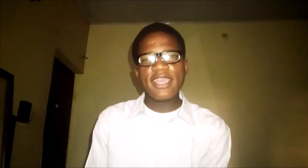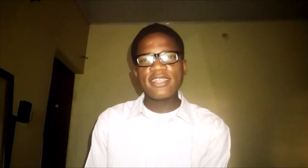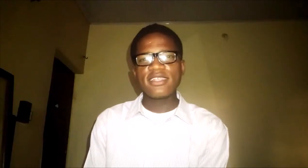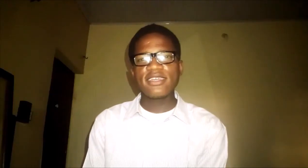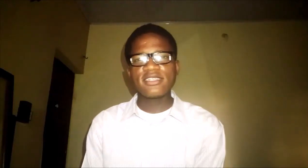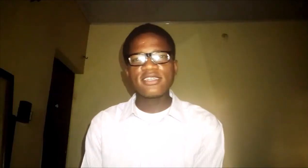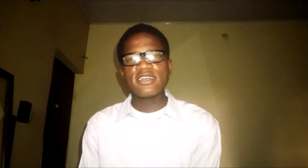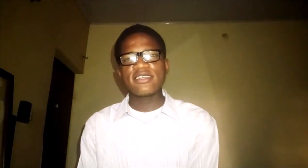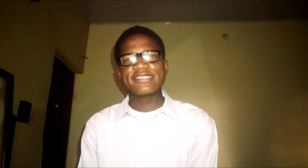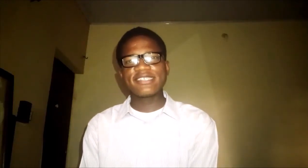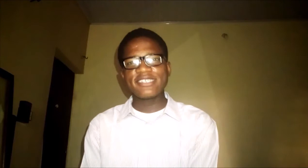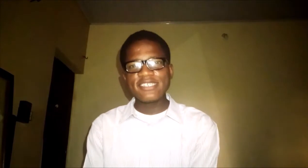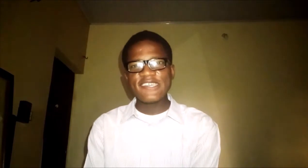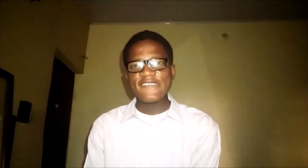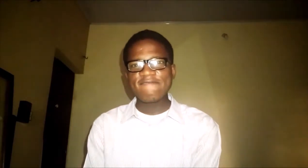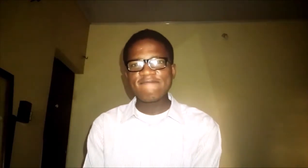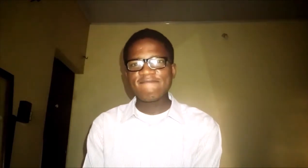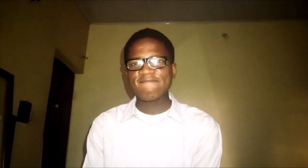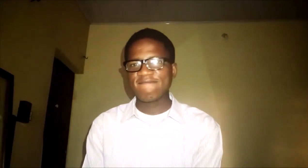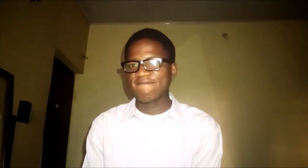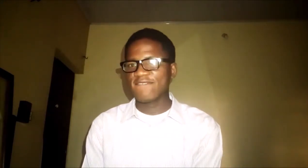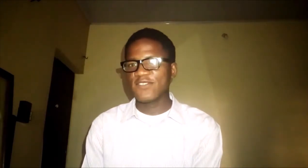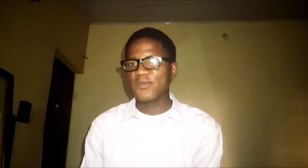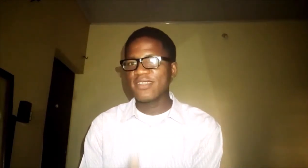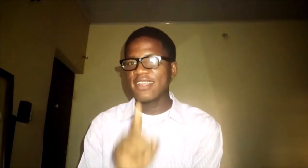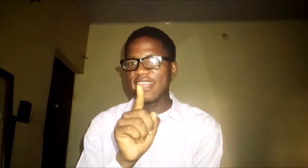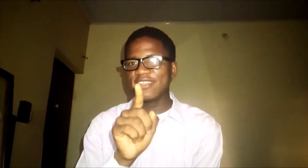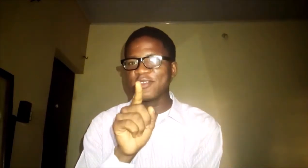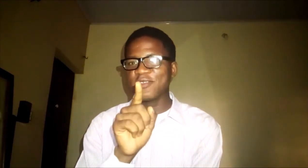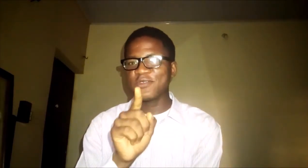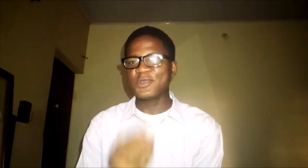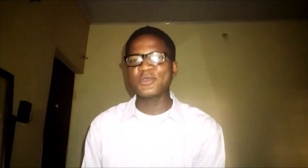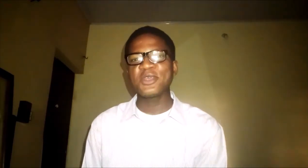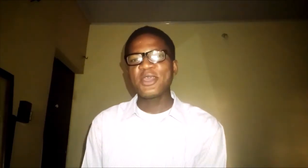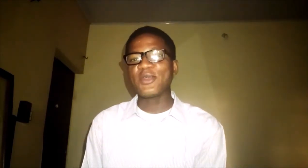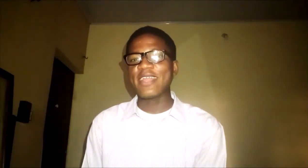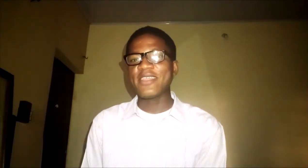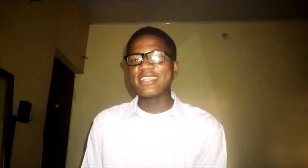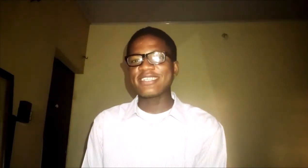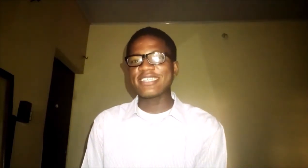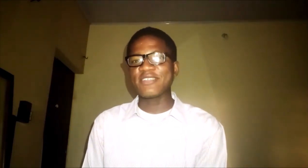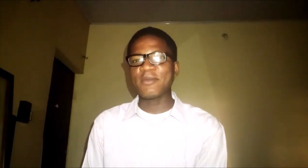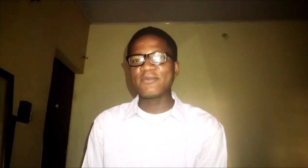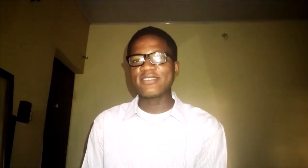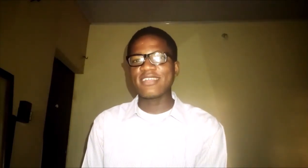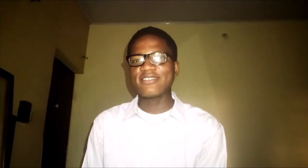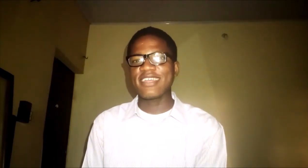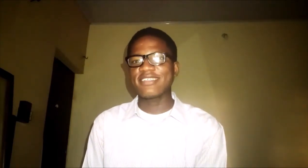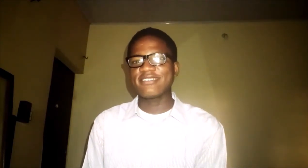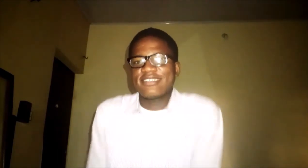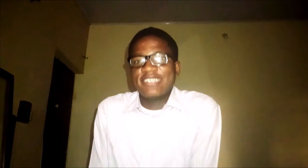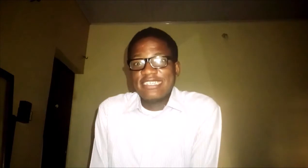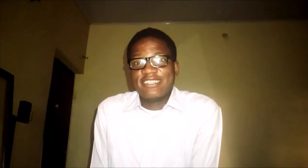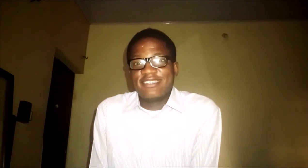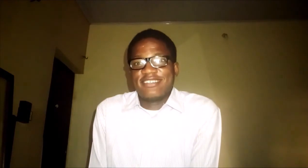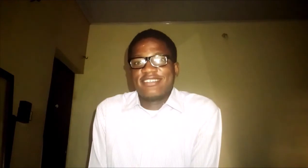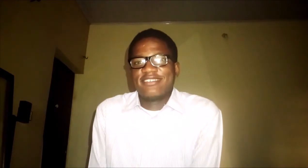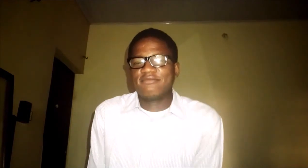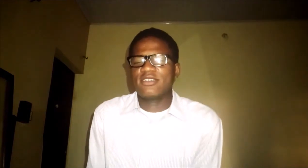Sign the letter C. Don't let this confuse you, because I think the C is where people start to get E, but it's